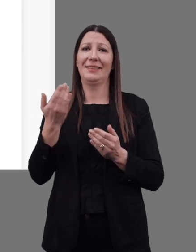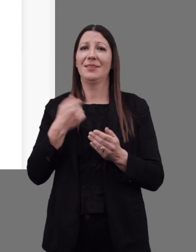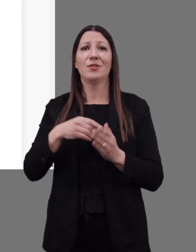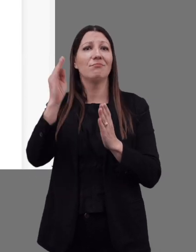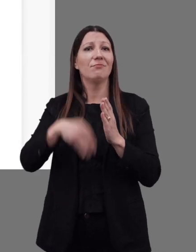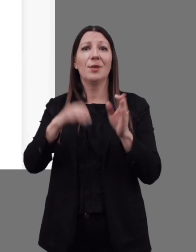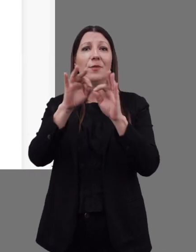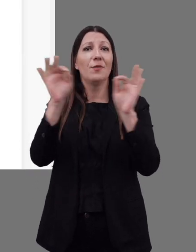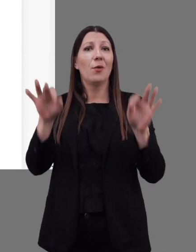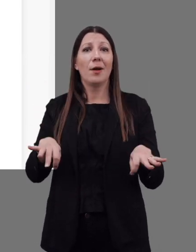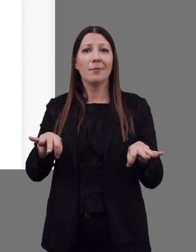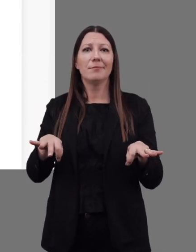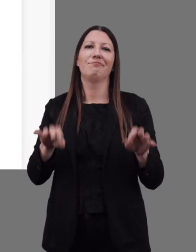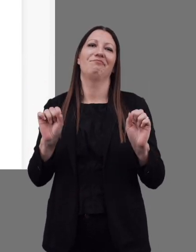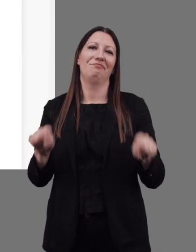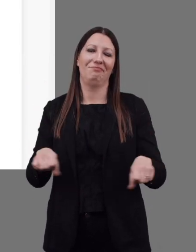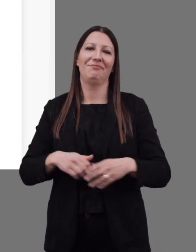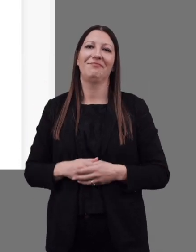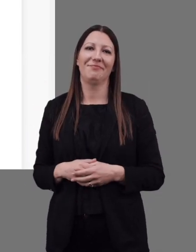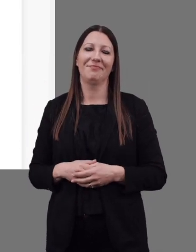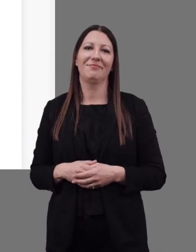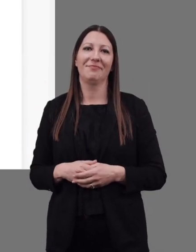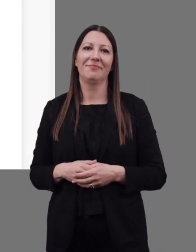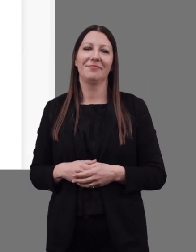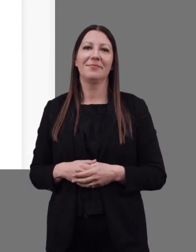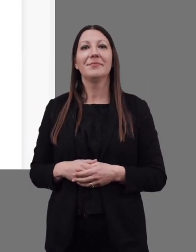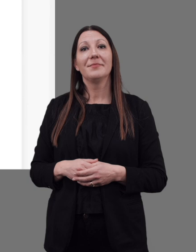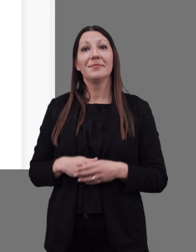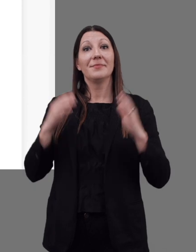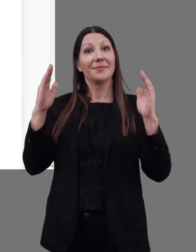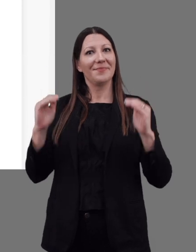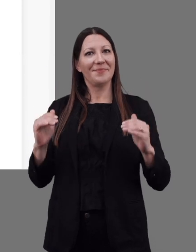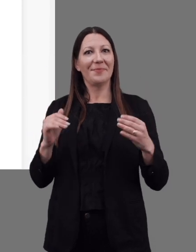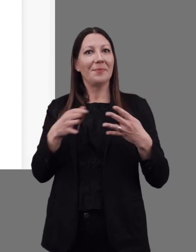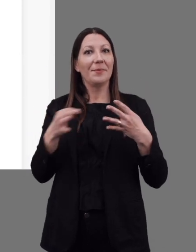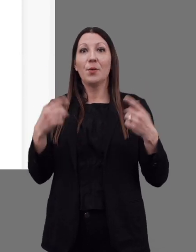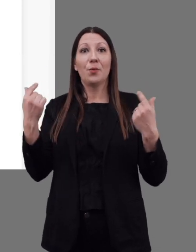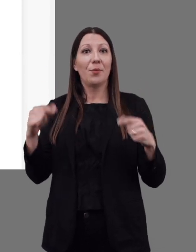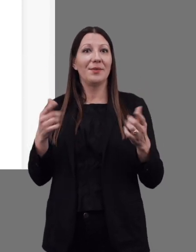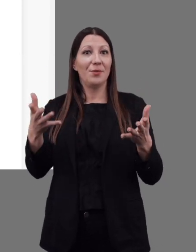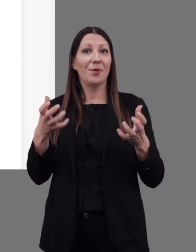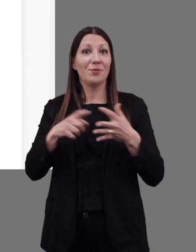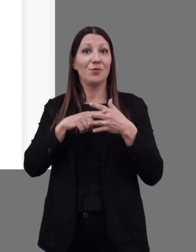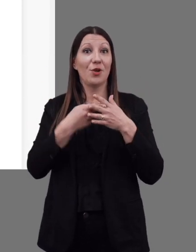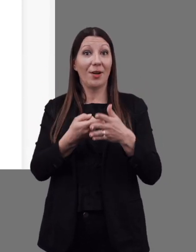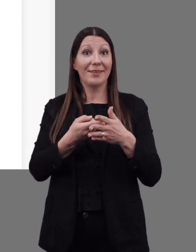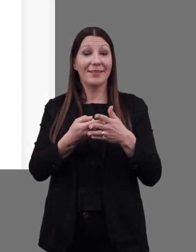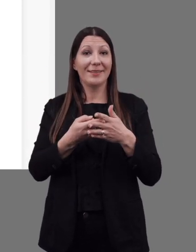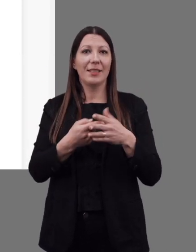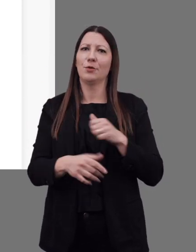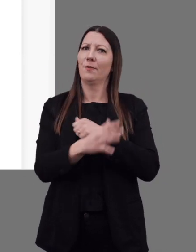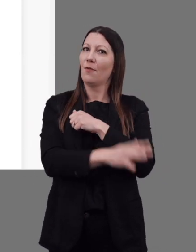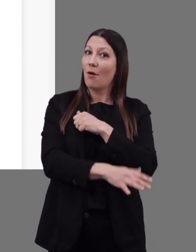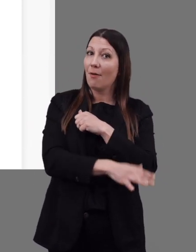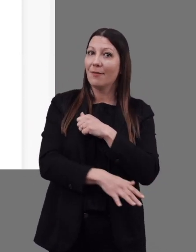and making that change. The next step is selecting your start term. So we have a fall,